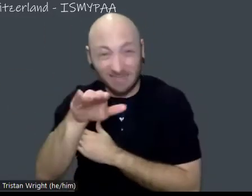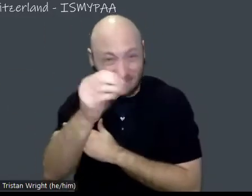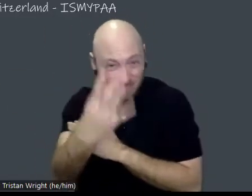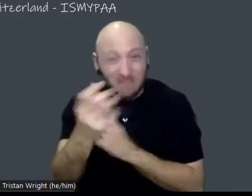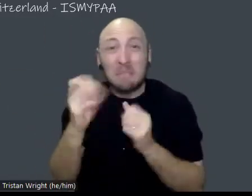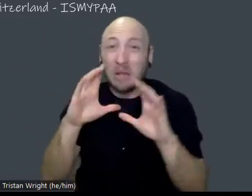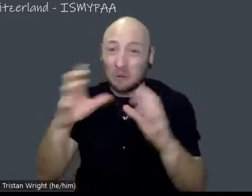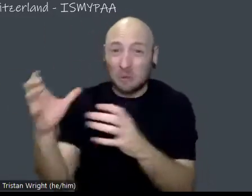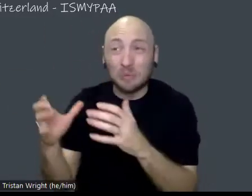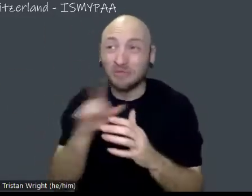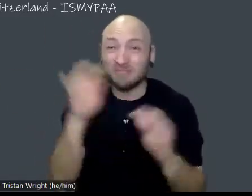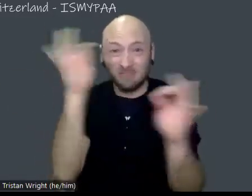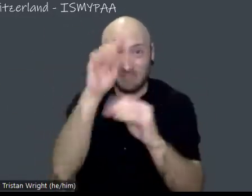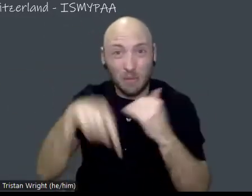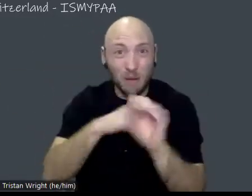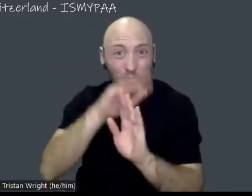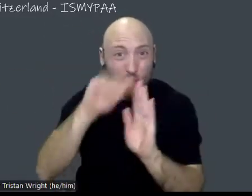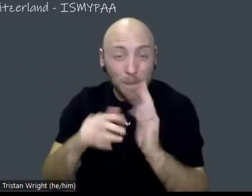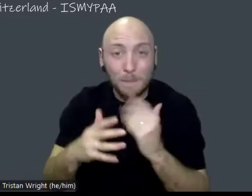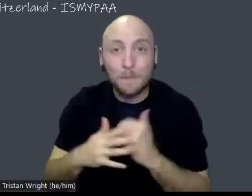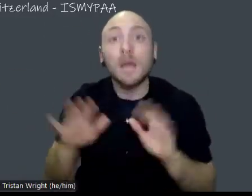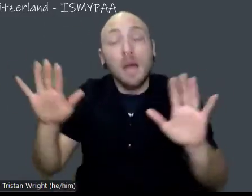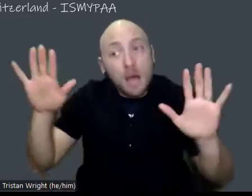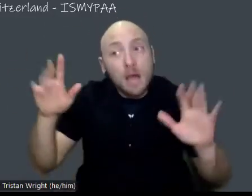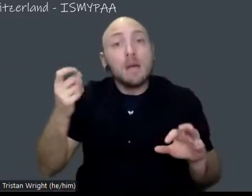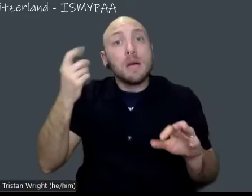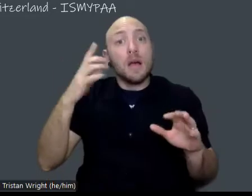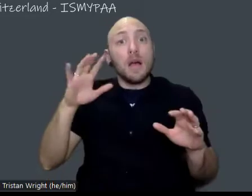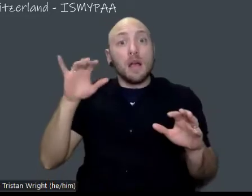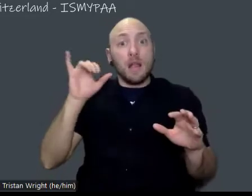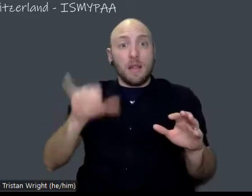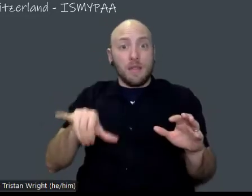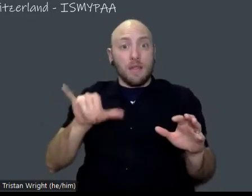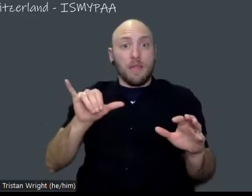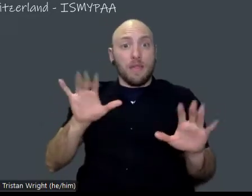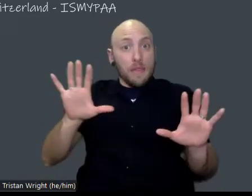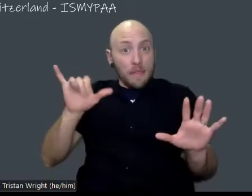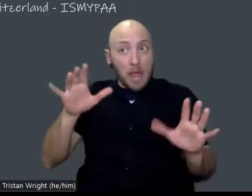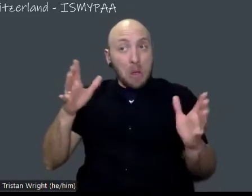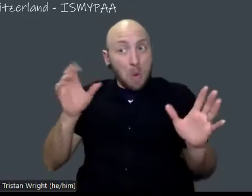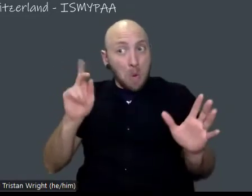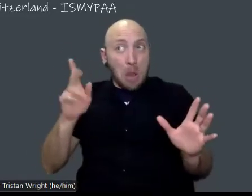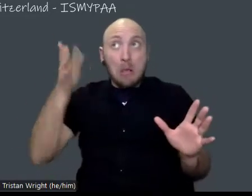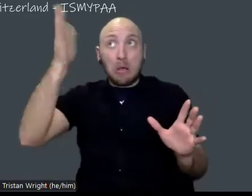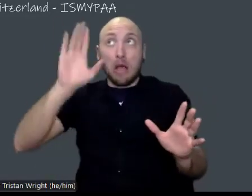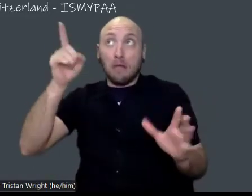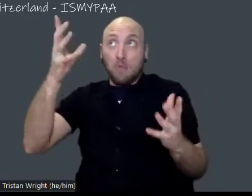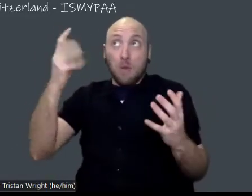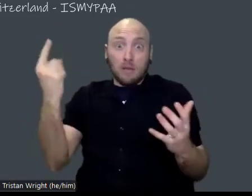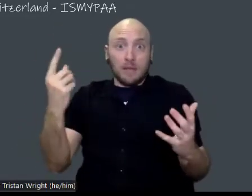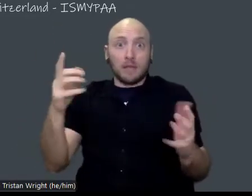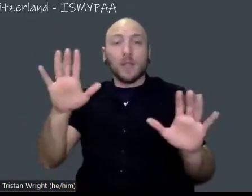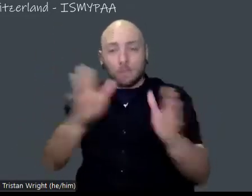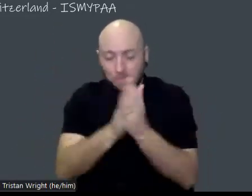that. But nevertheless, that's the plan God had for me. I